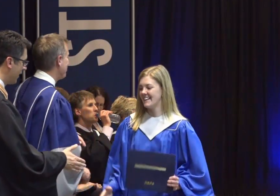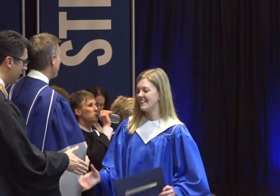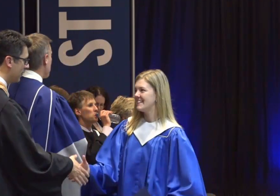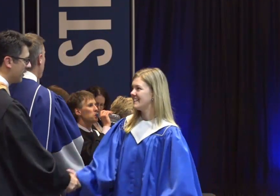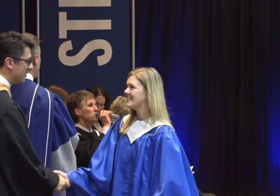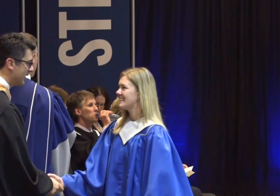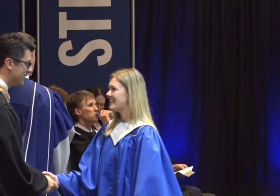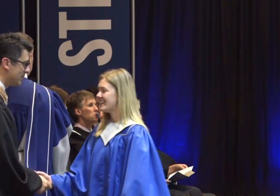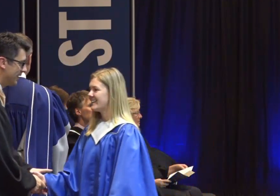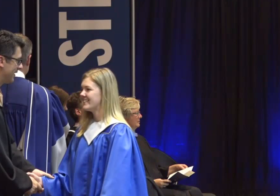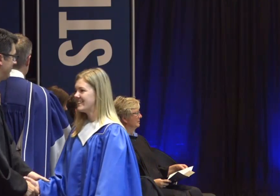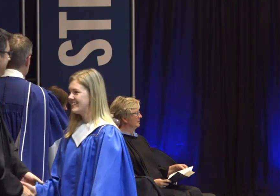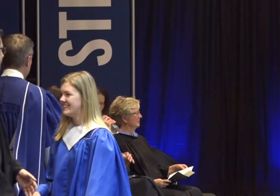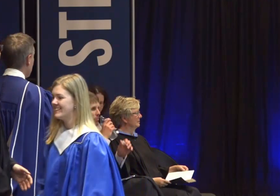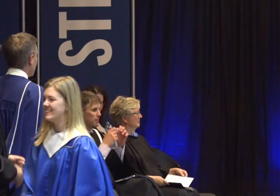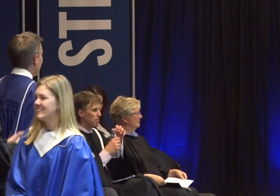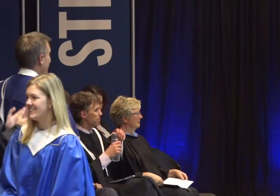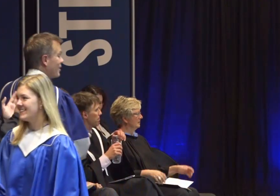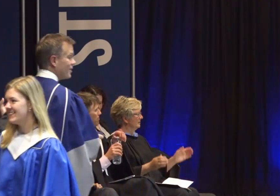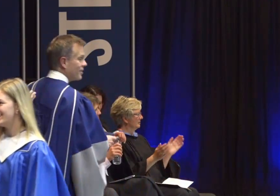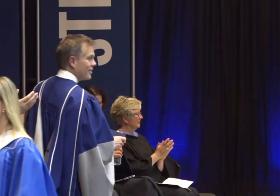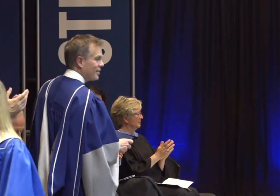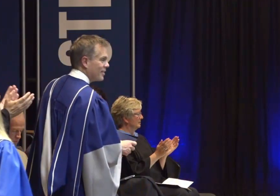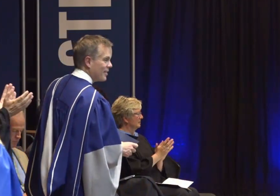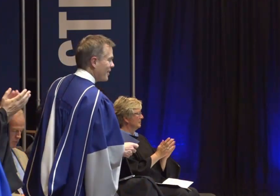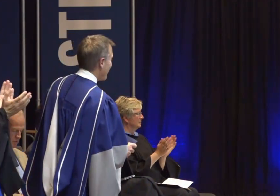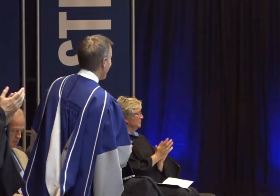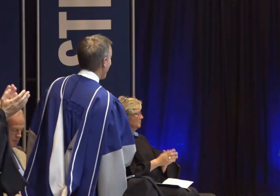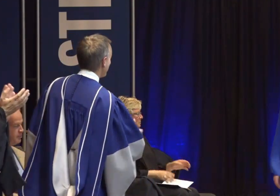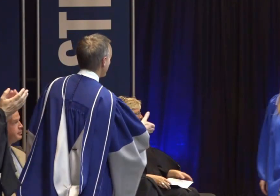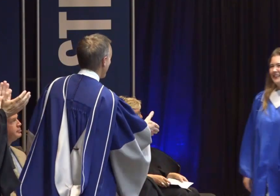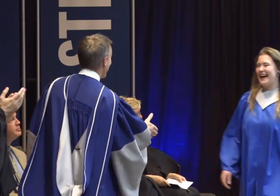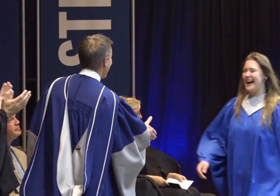Danielle Connolly, honors.